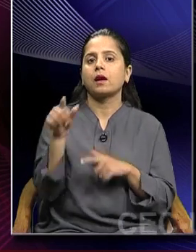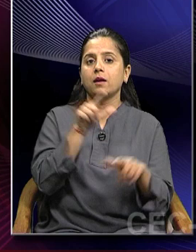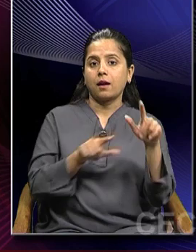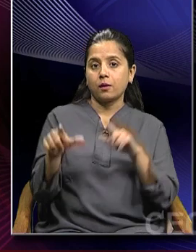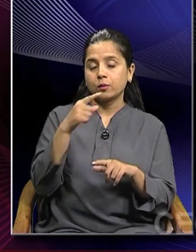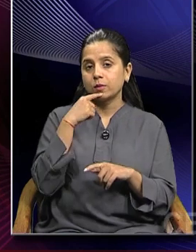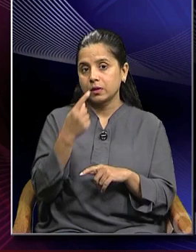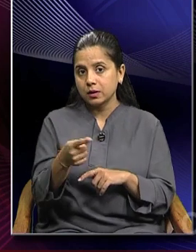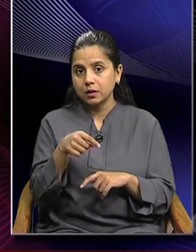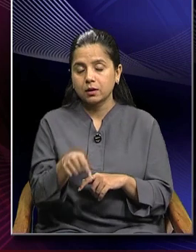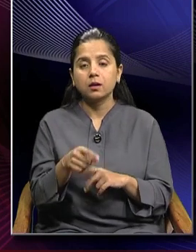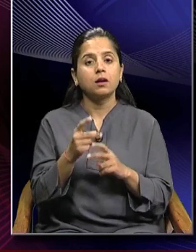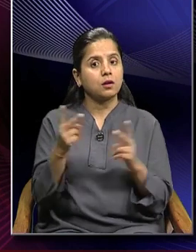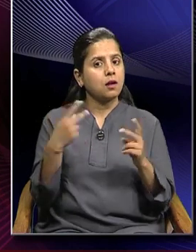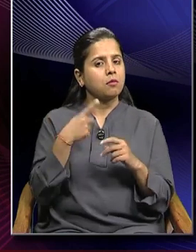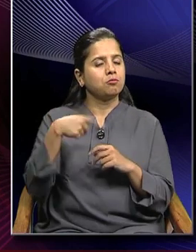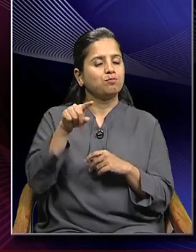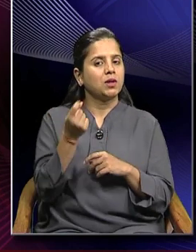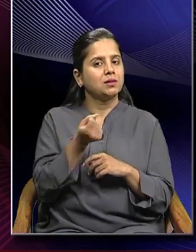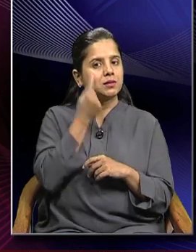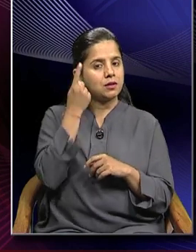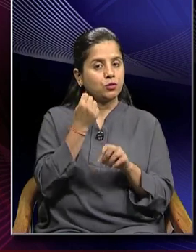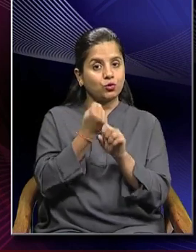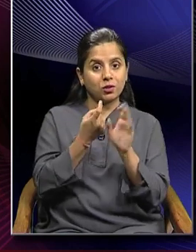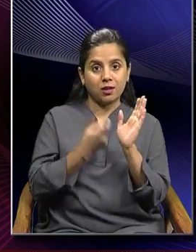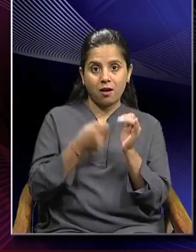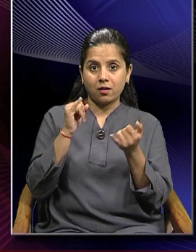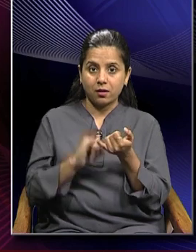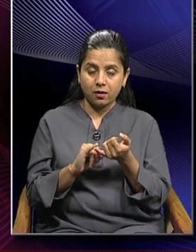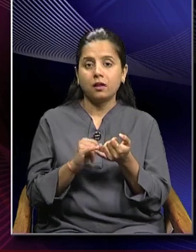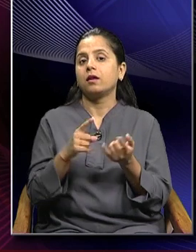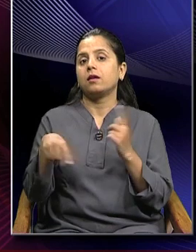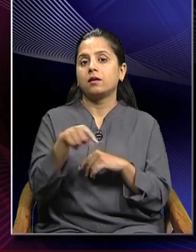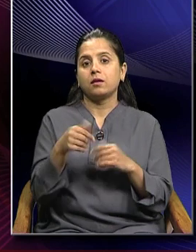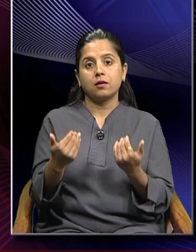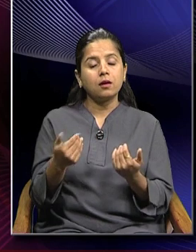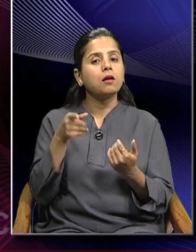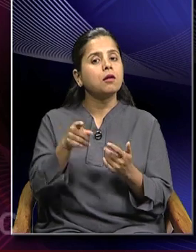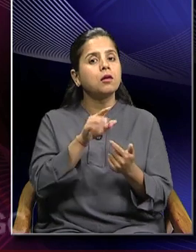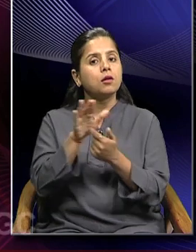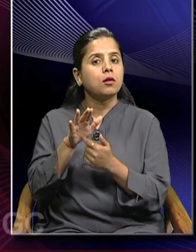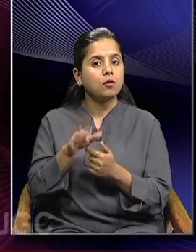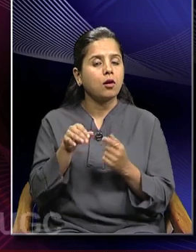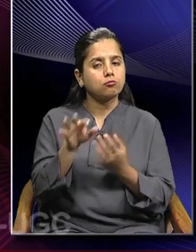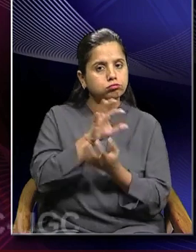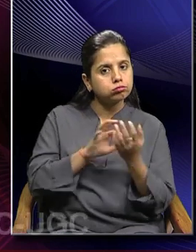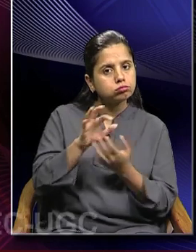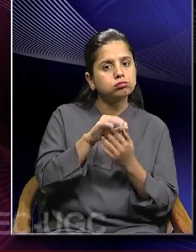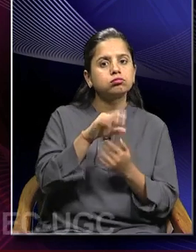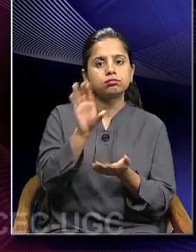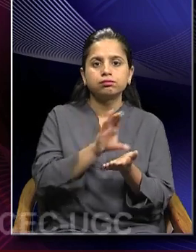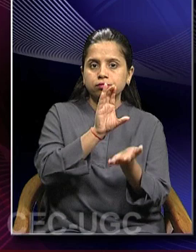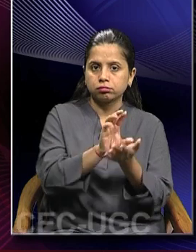of ism, we have to understand that GRS is basically an indicative of blending of